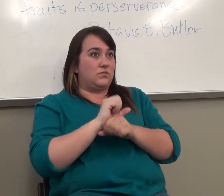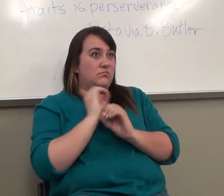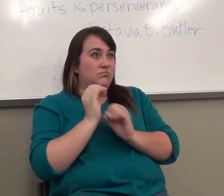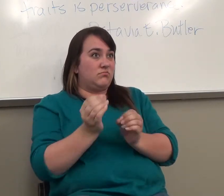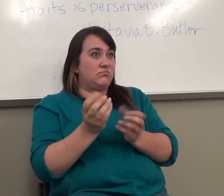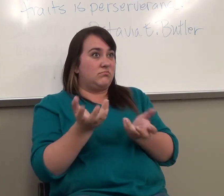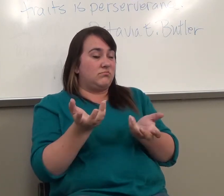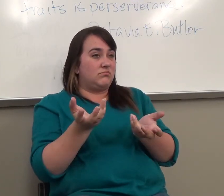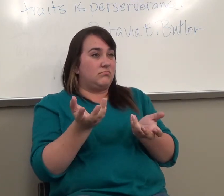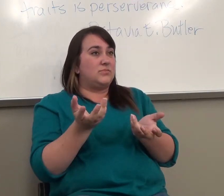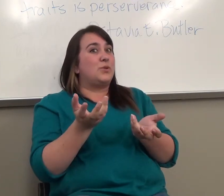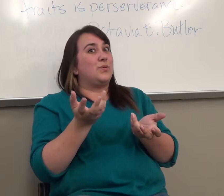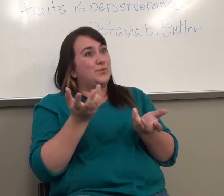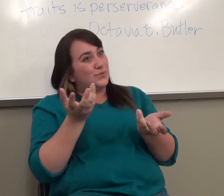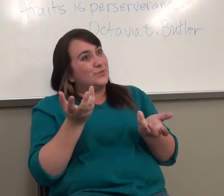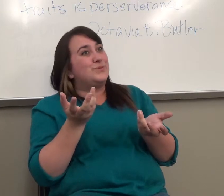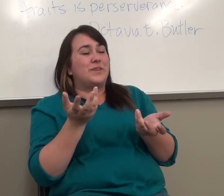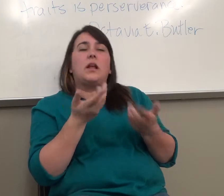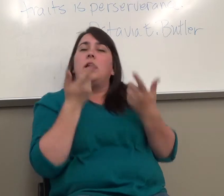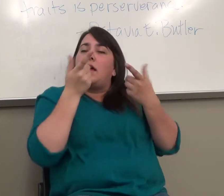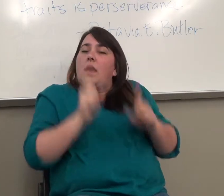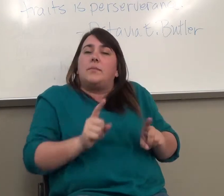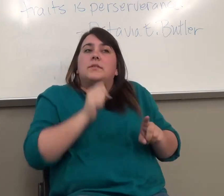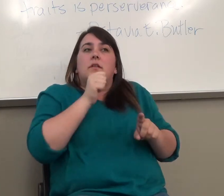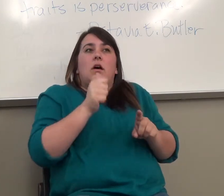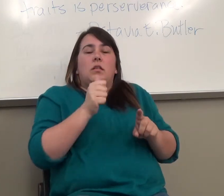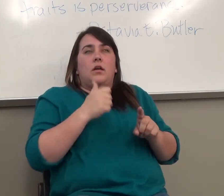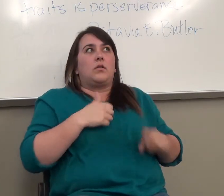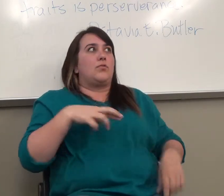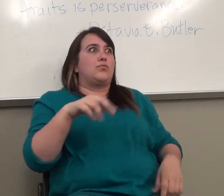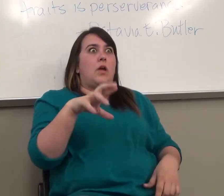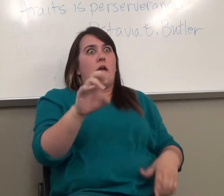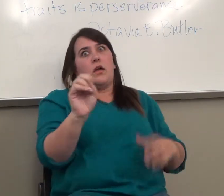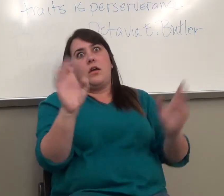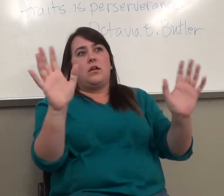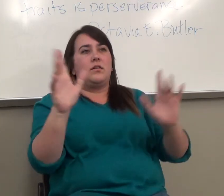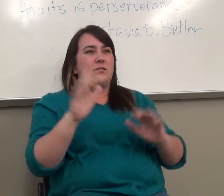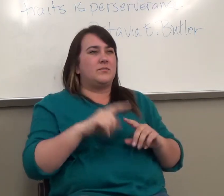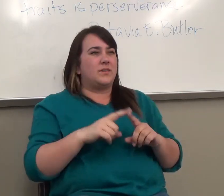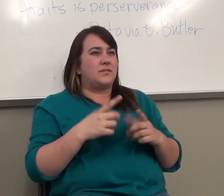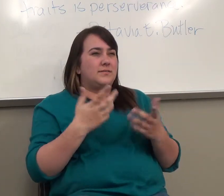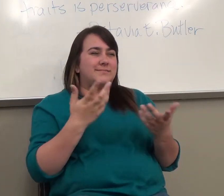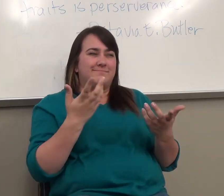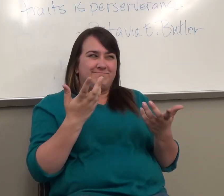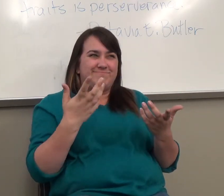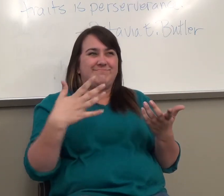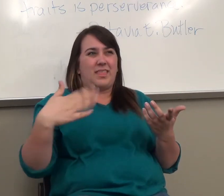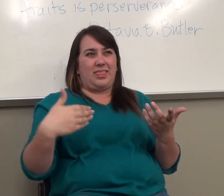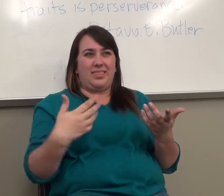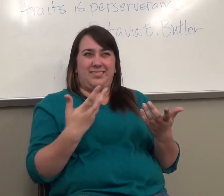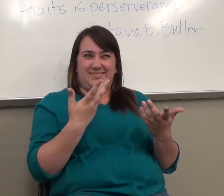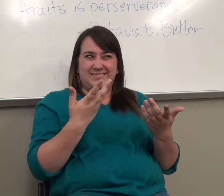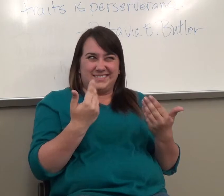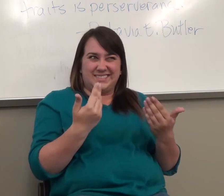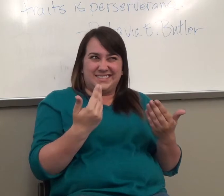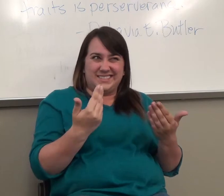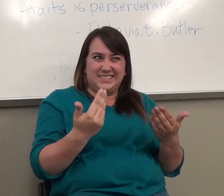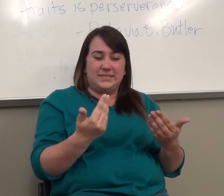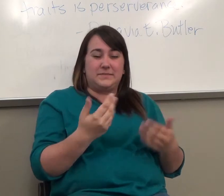okay? That it always happens, this isn't unusual. The other place I made a yellow